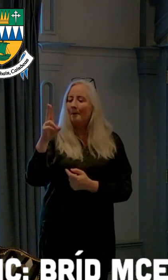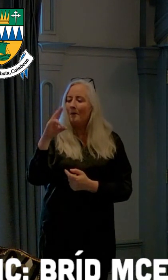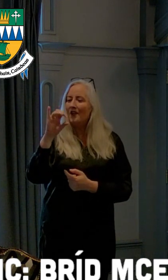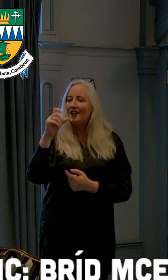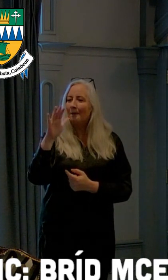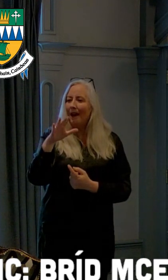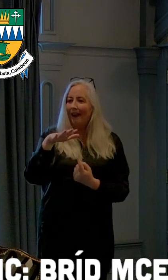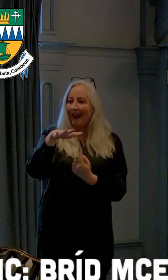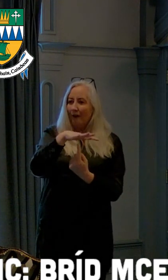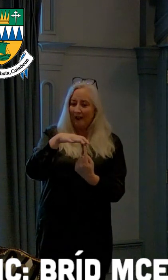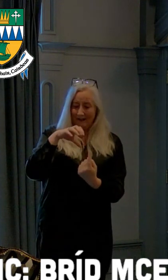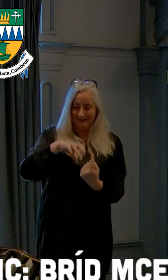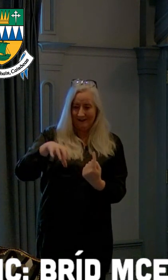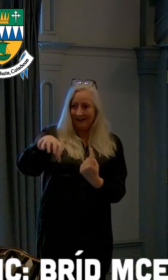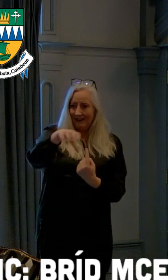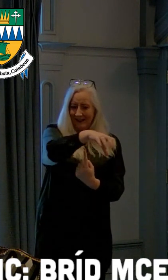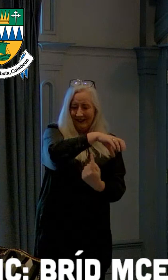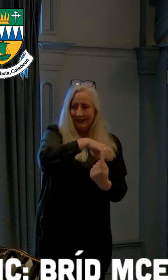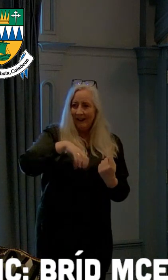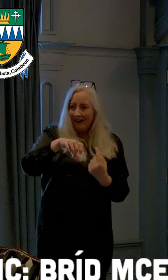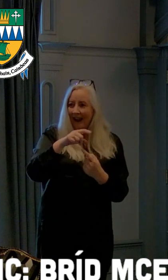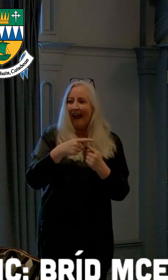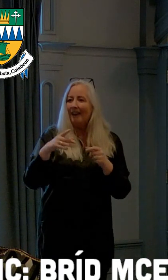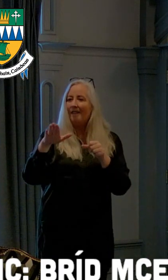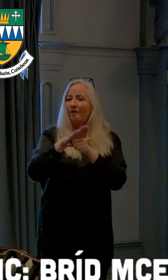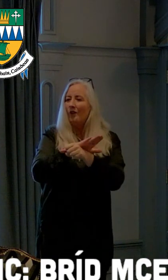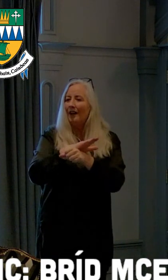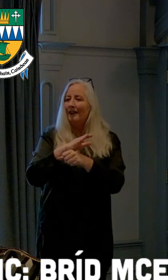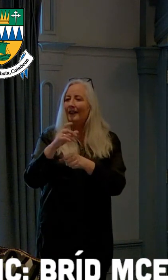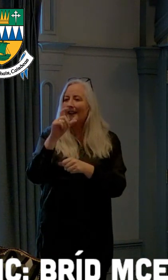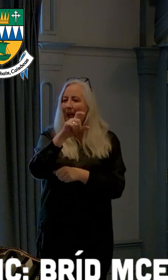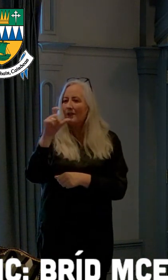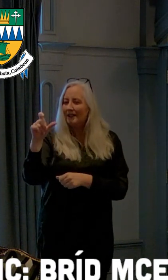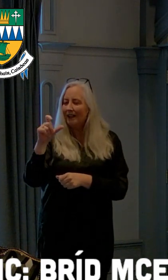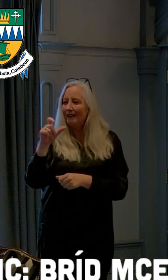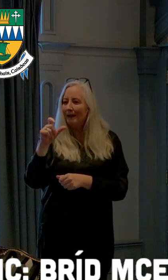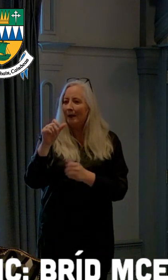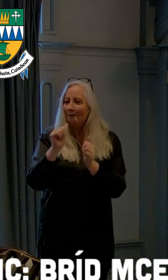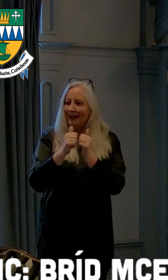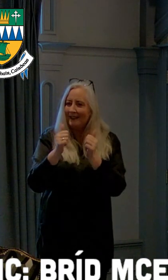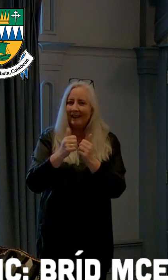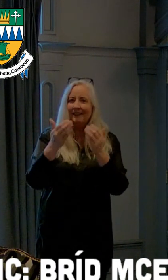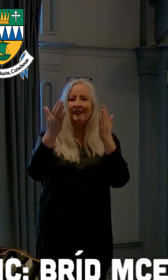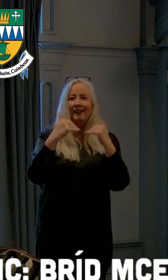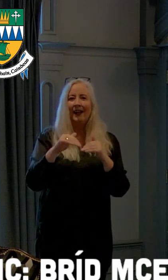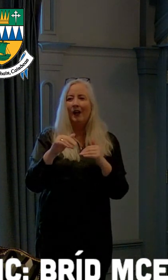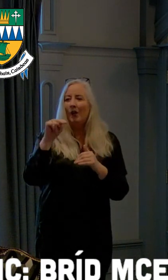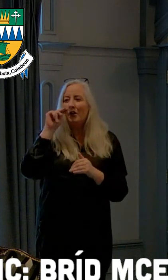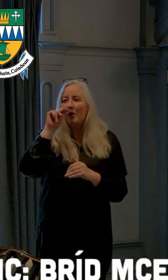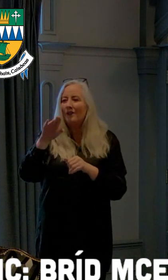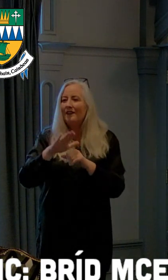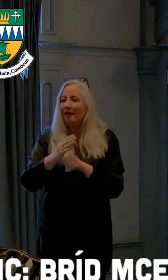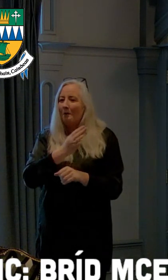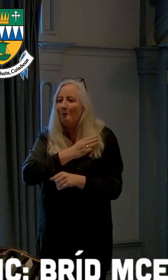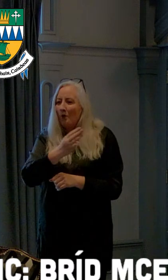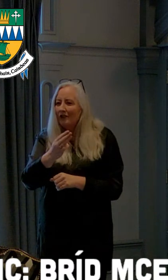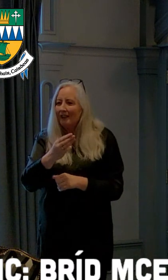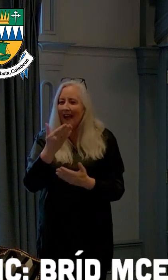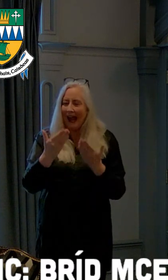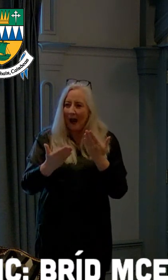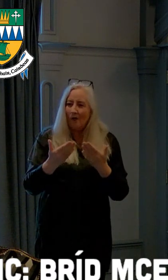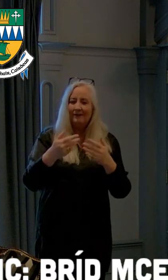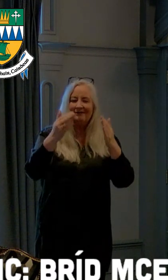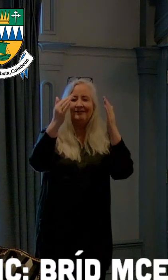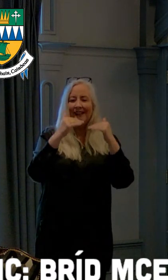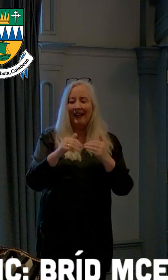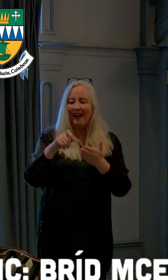whole area of municipal districts, the full council meeting and the nuances motions and how that process actually works, and also the election